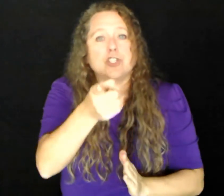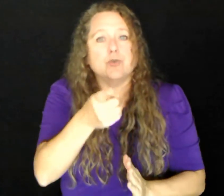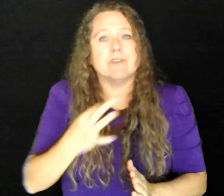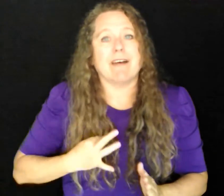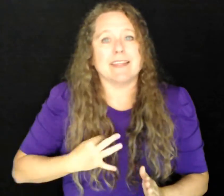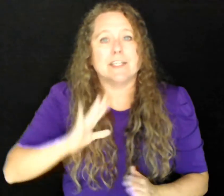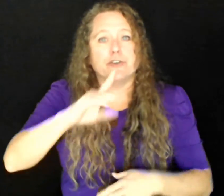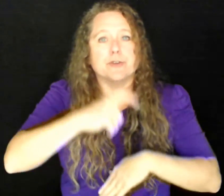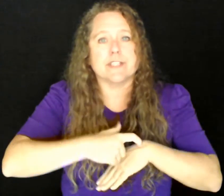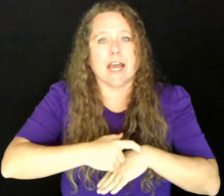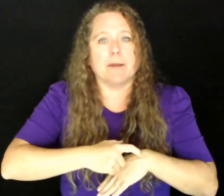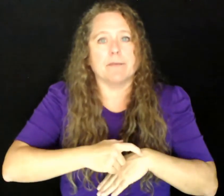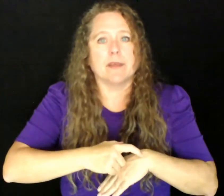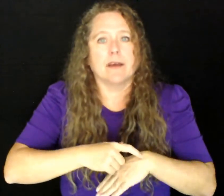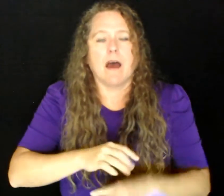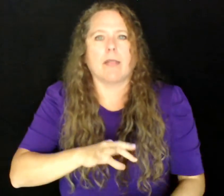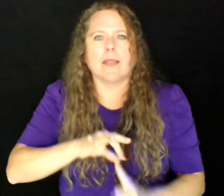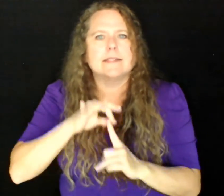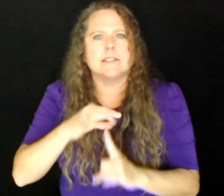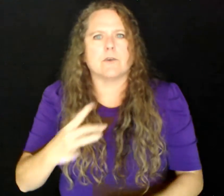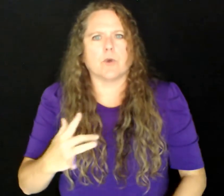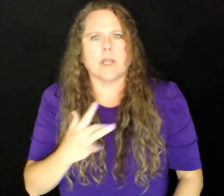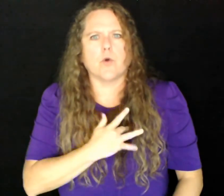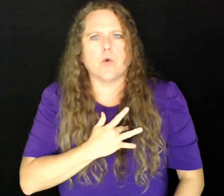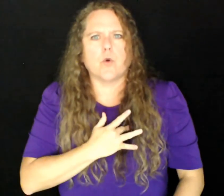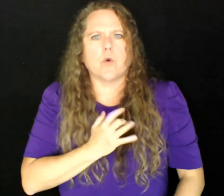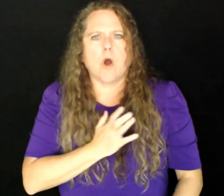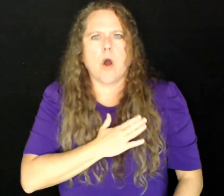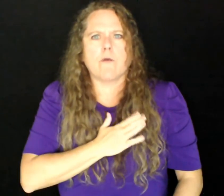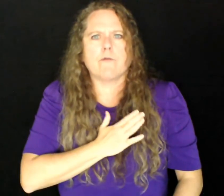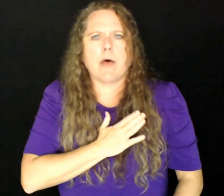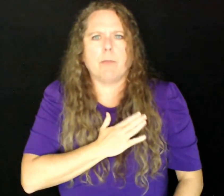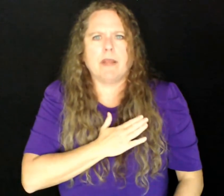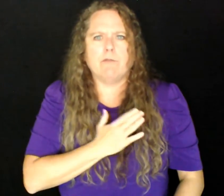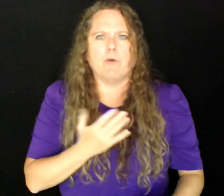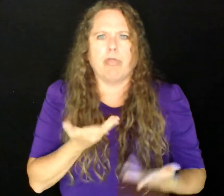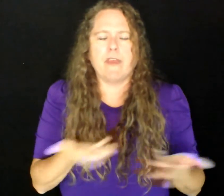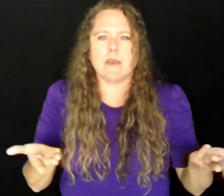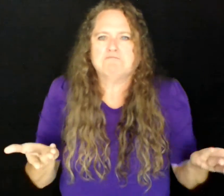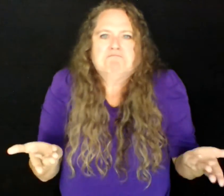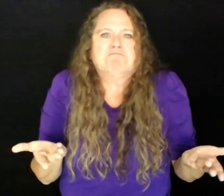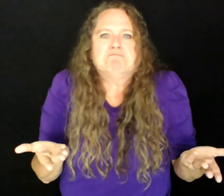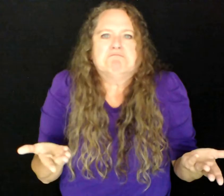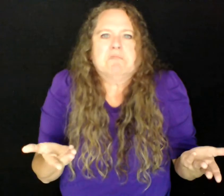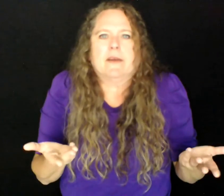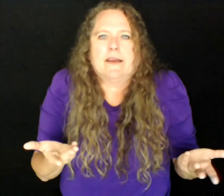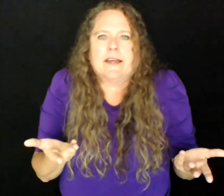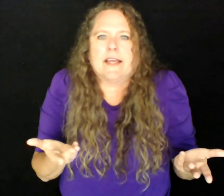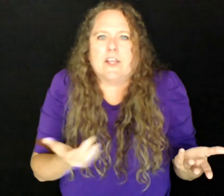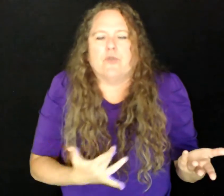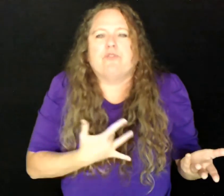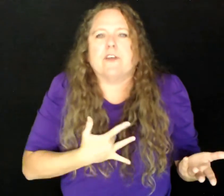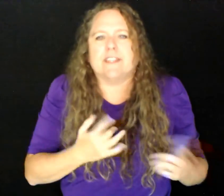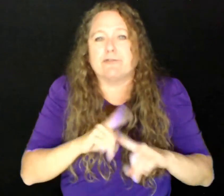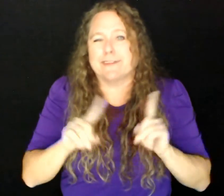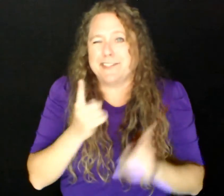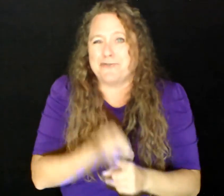you to volunteer your time. Unless it's a really heartfelt, meaningful thing, you feel differently, don't